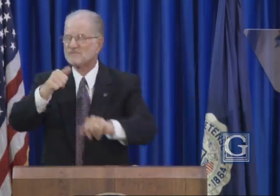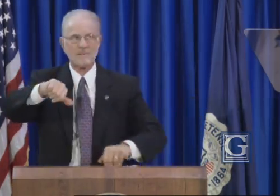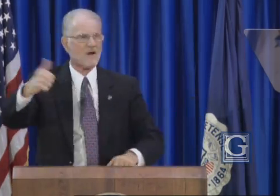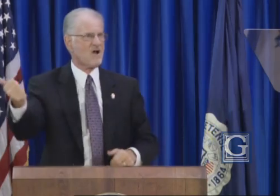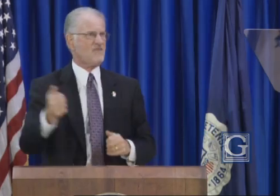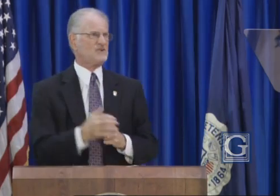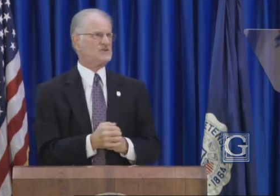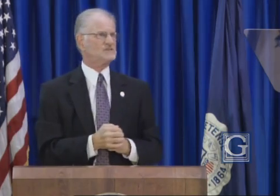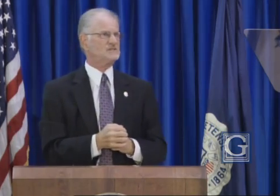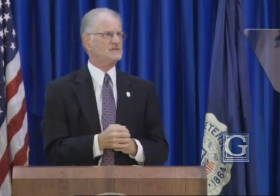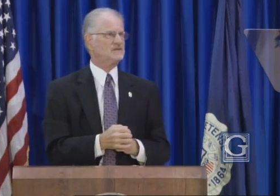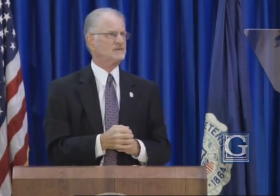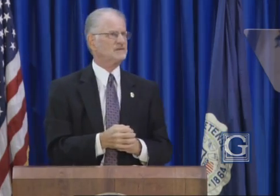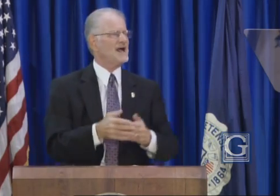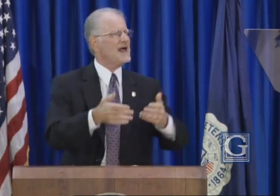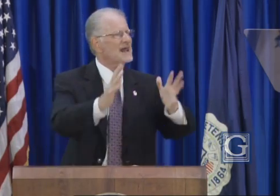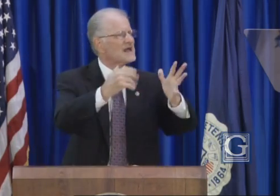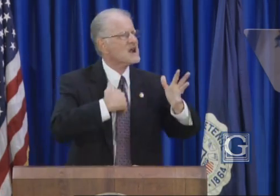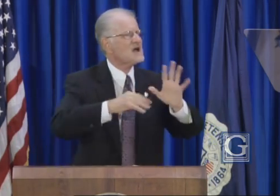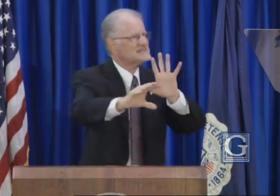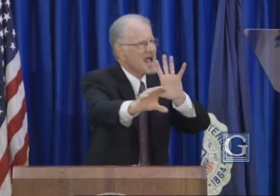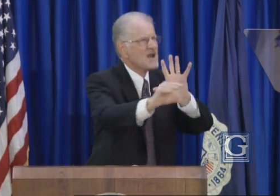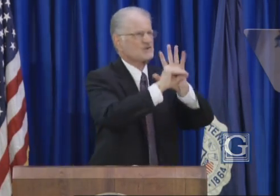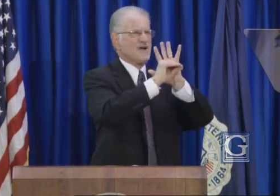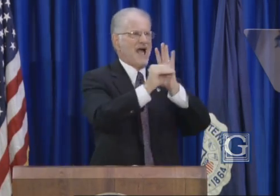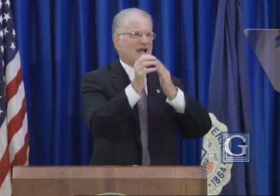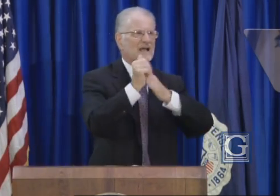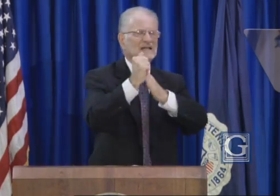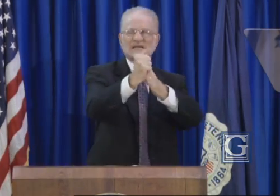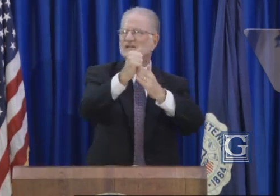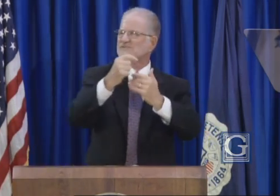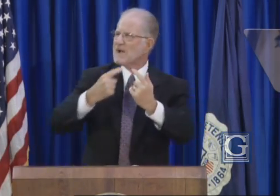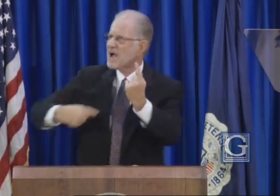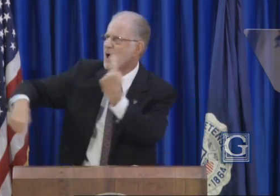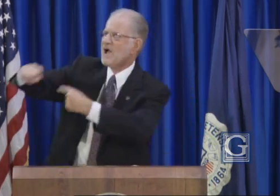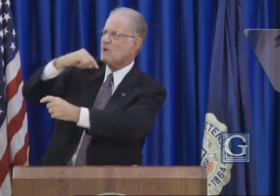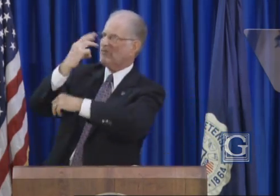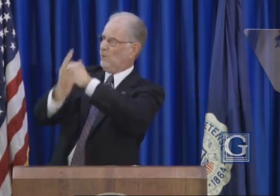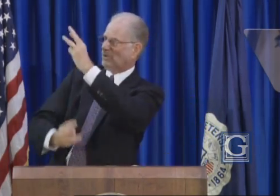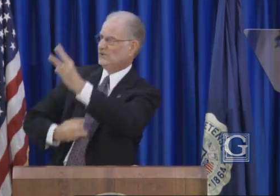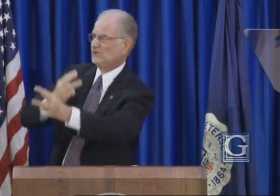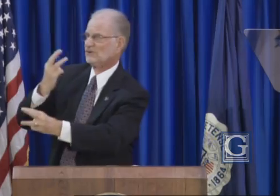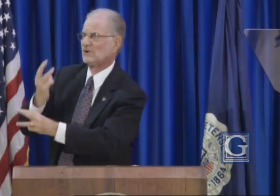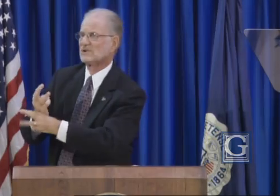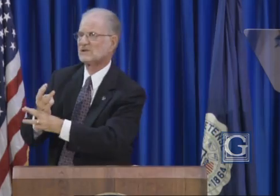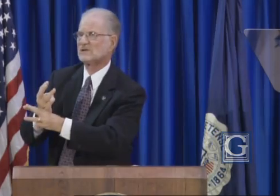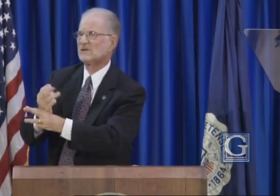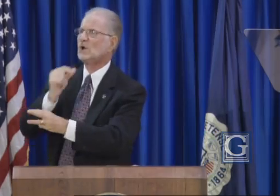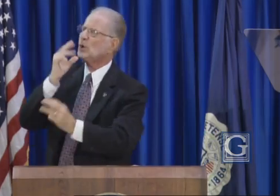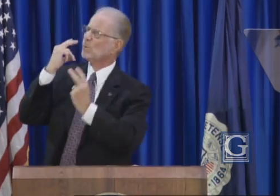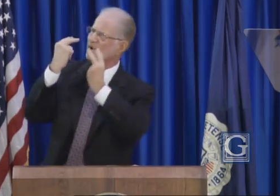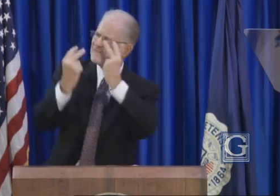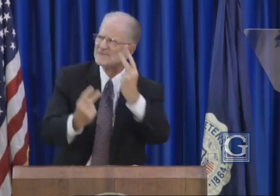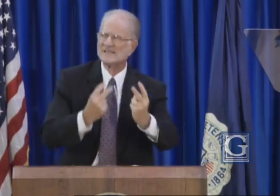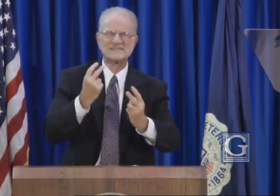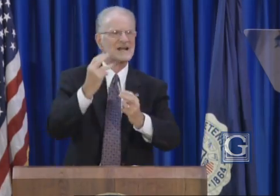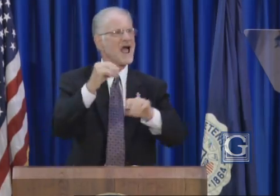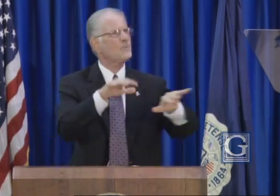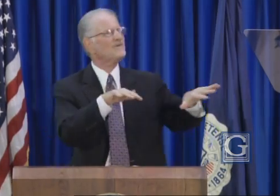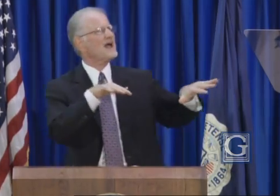their differences from others. And let us attract leaders from around the world who